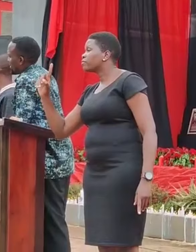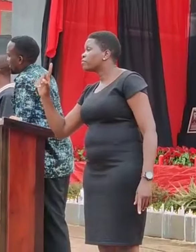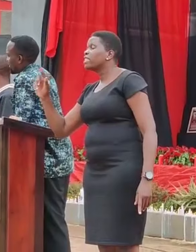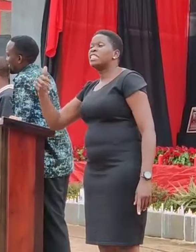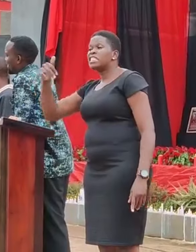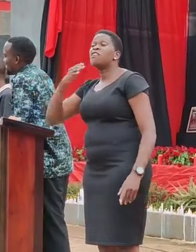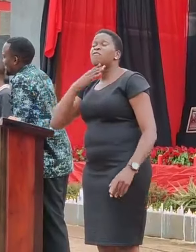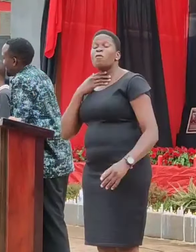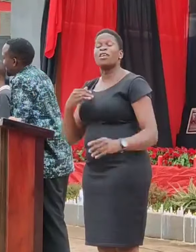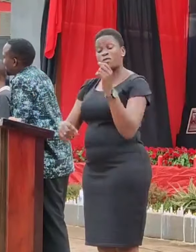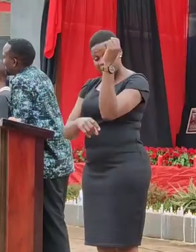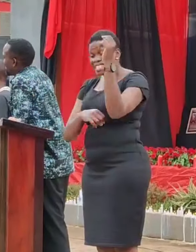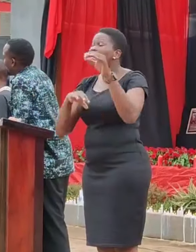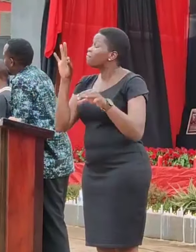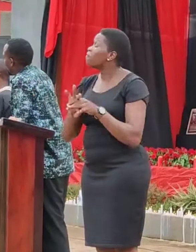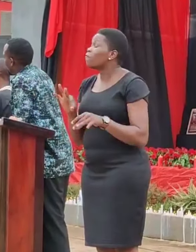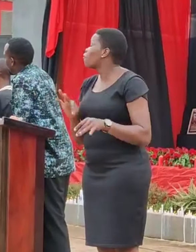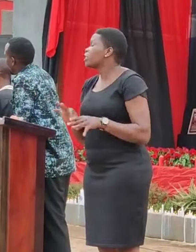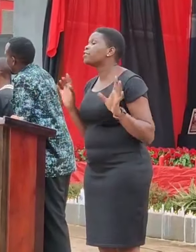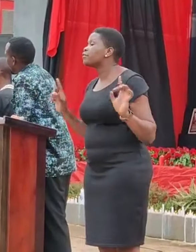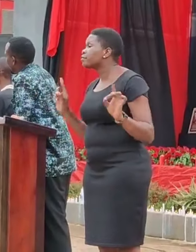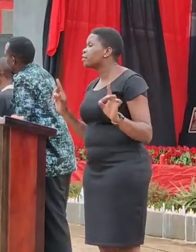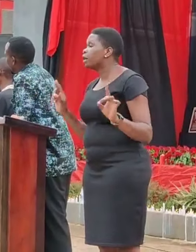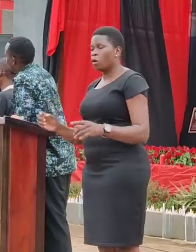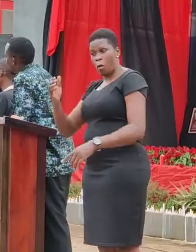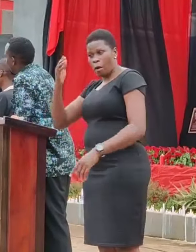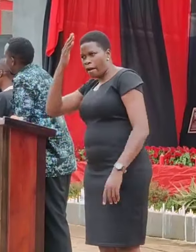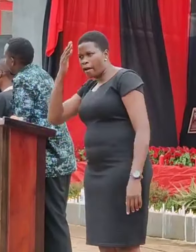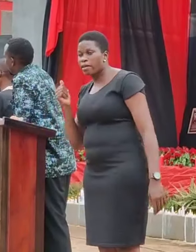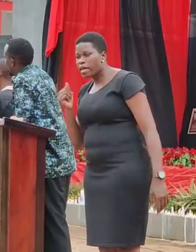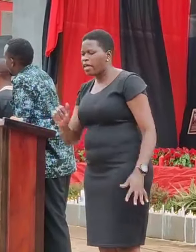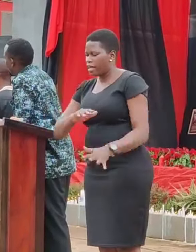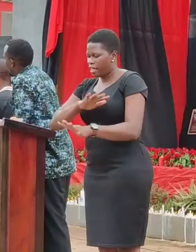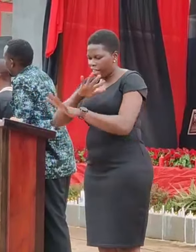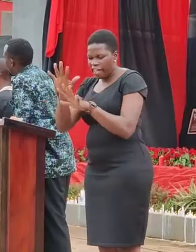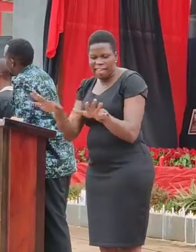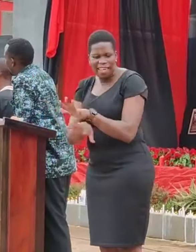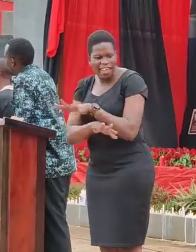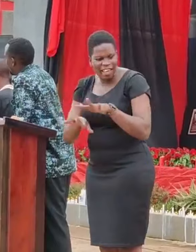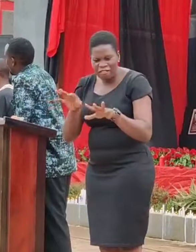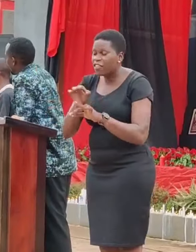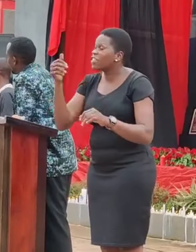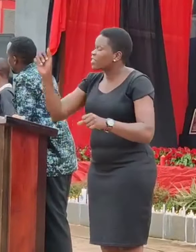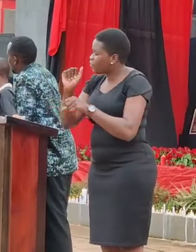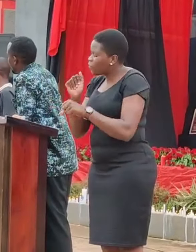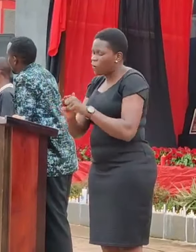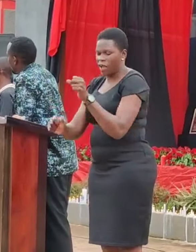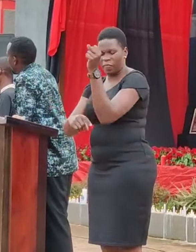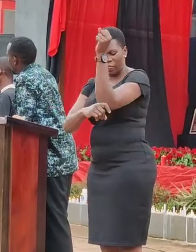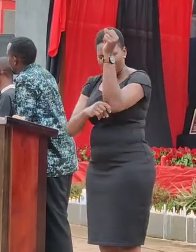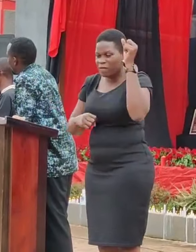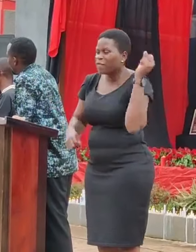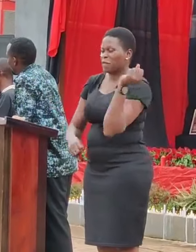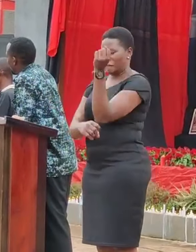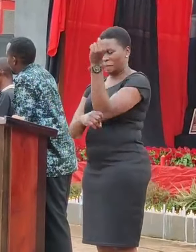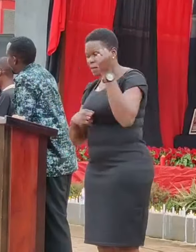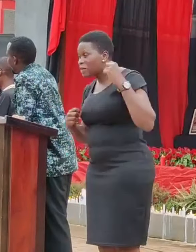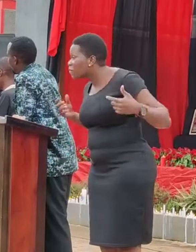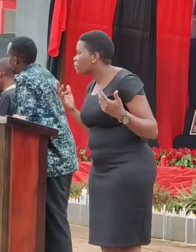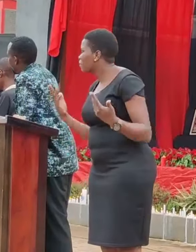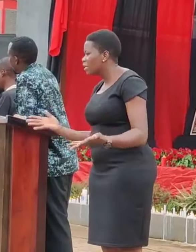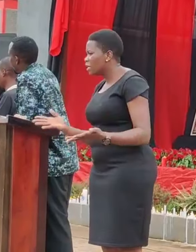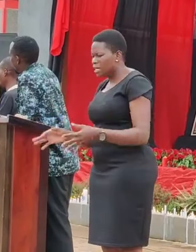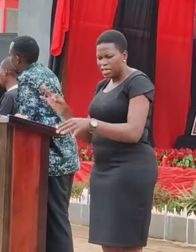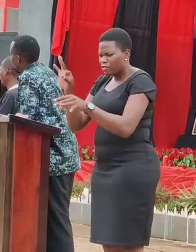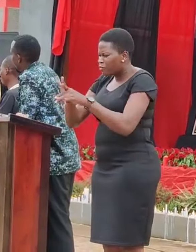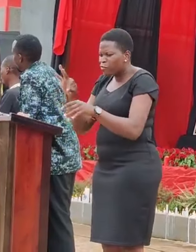baali bagala kubba mulu olw'ensonga buli kimu kyonna bakikozesa mububbi ne mugira